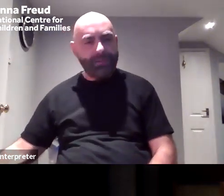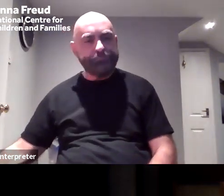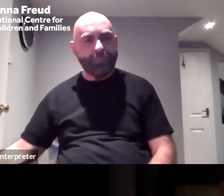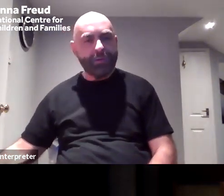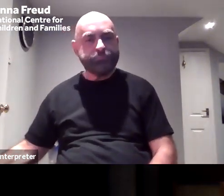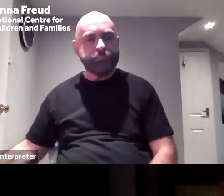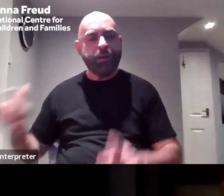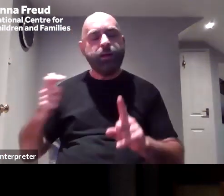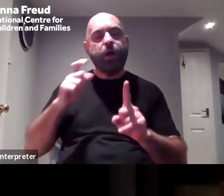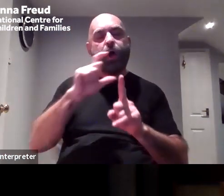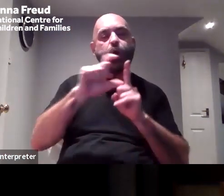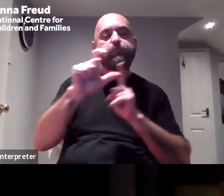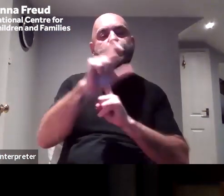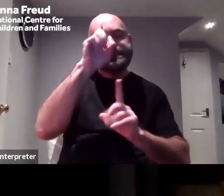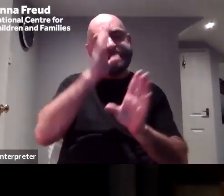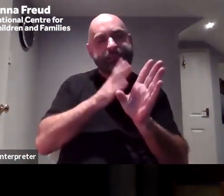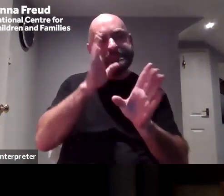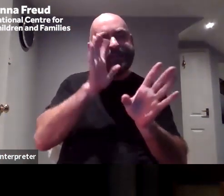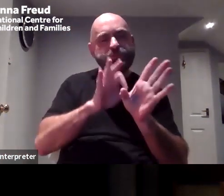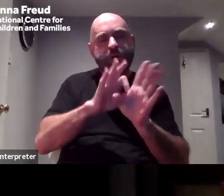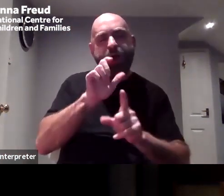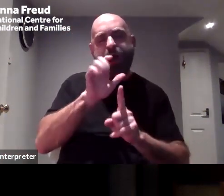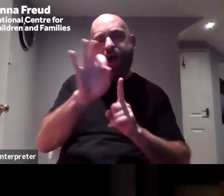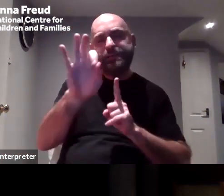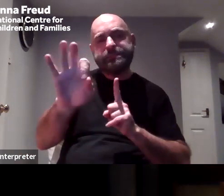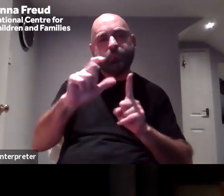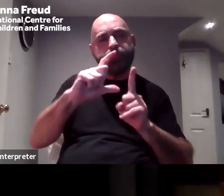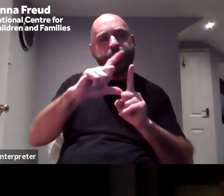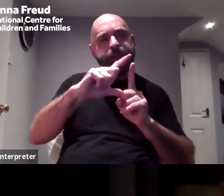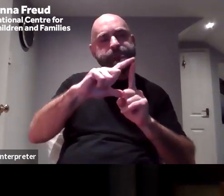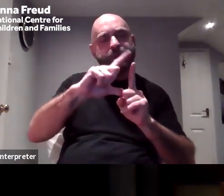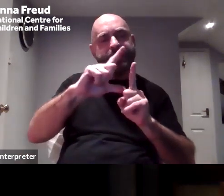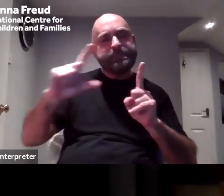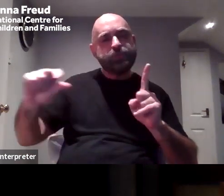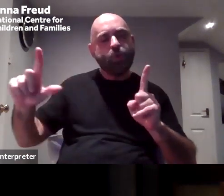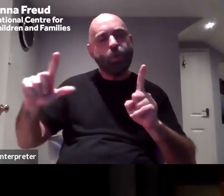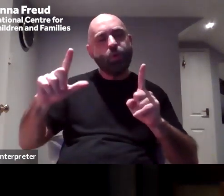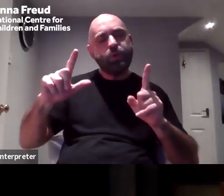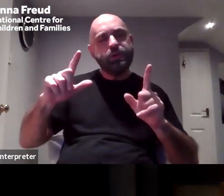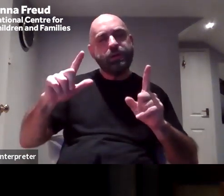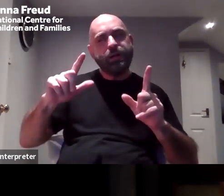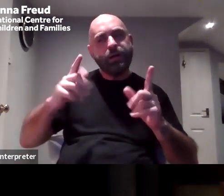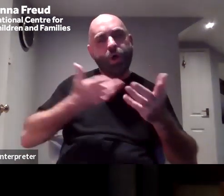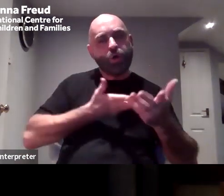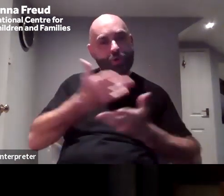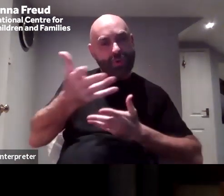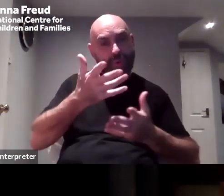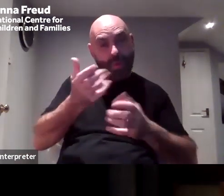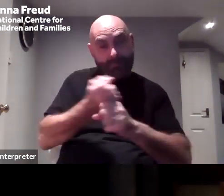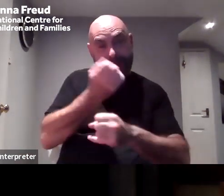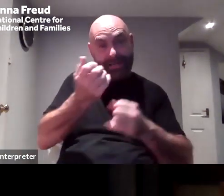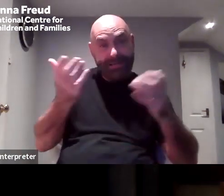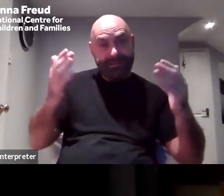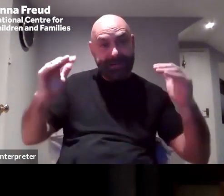asks, says, I'm worried that digital consulting, if maintained, will further exacerbate